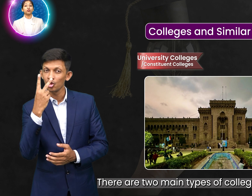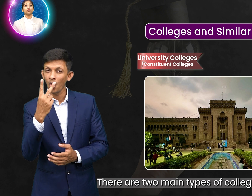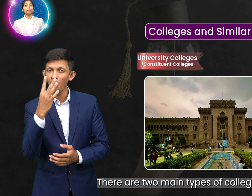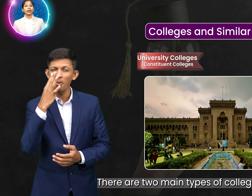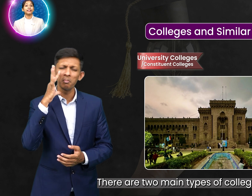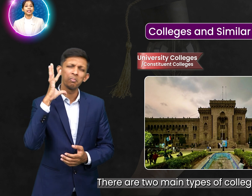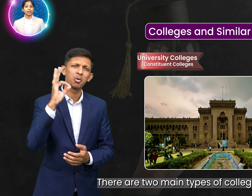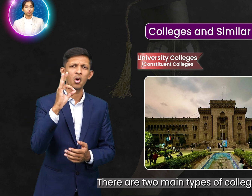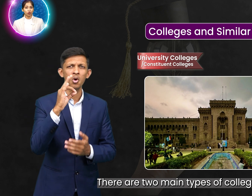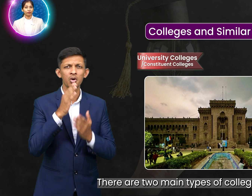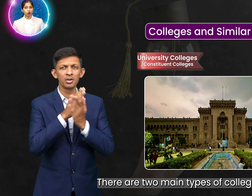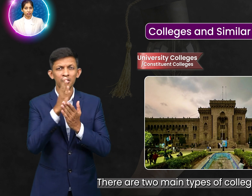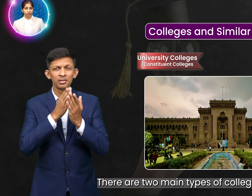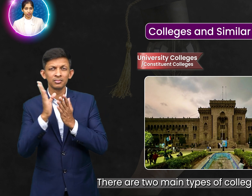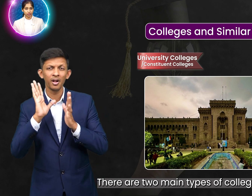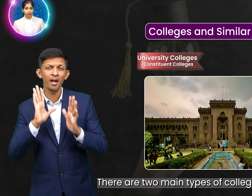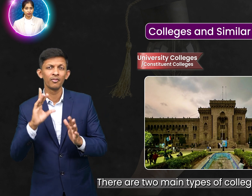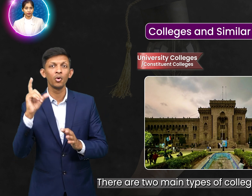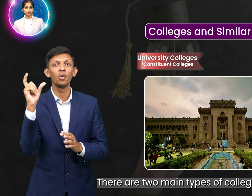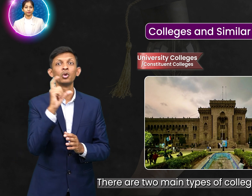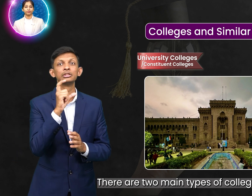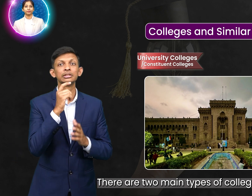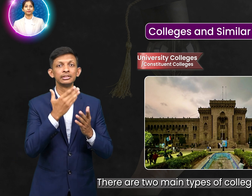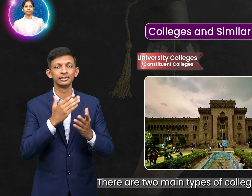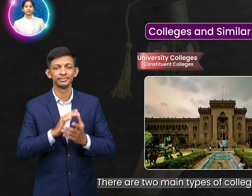There are two main types of colleges: